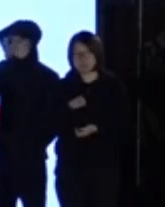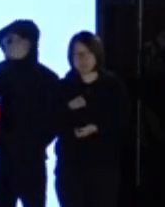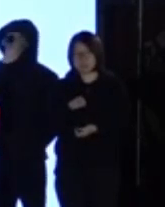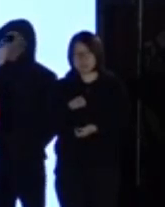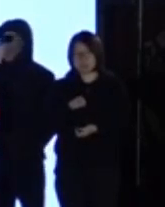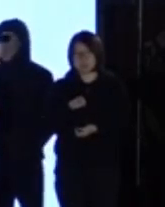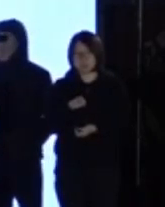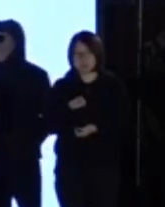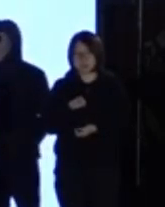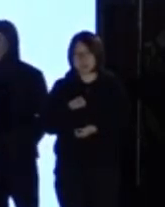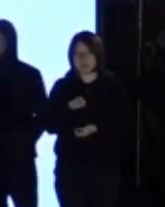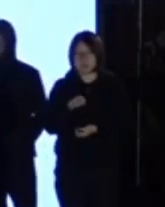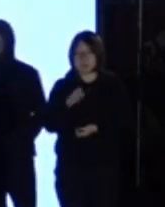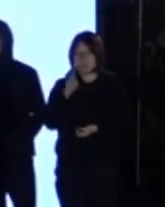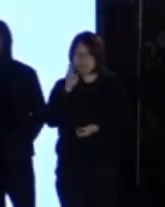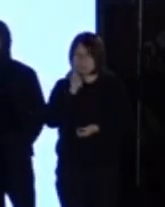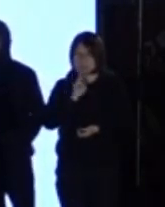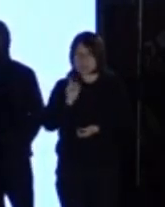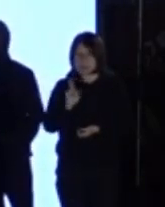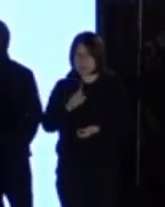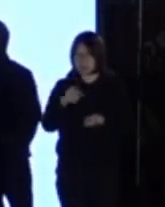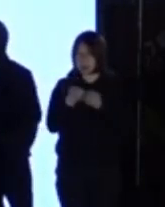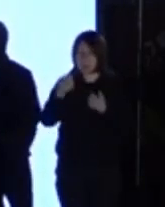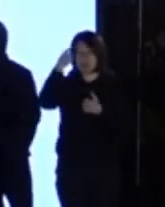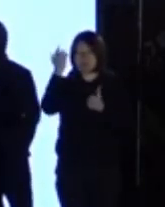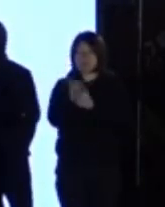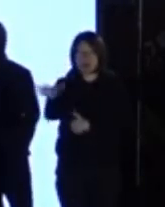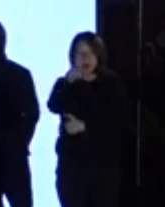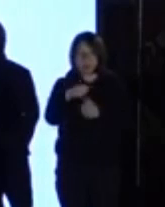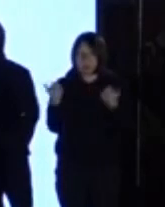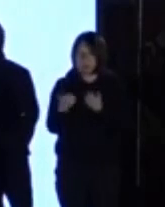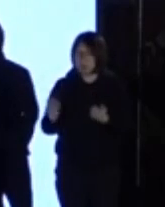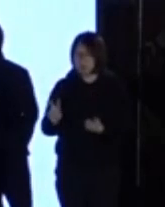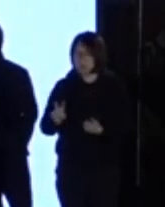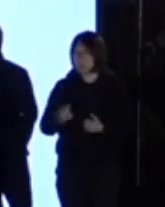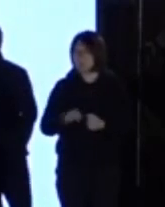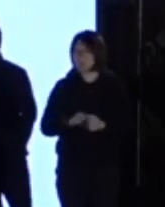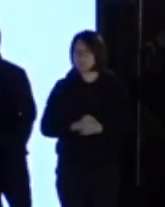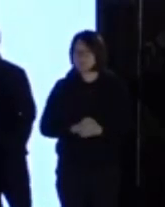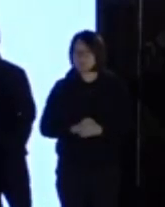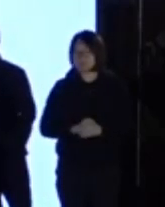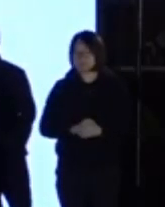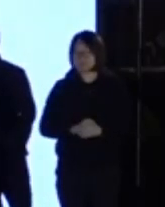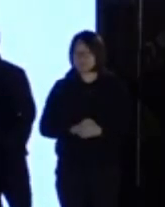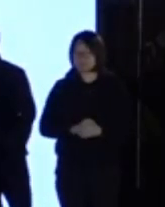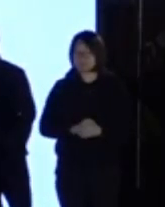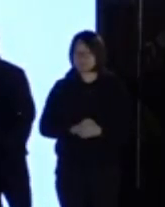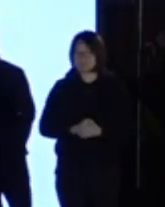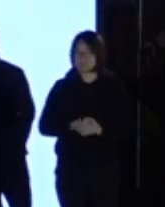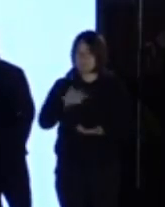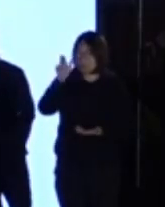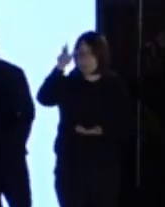entire generation of Hong Kongers. Their cold-bloodedness, incredulous, instead of fixing problems,